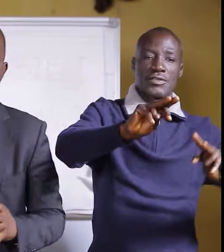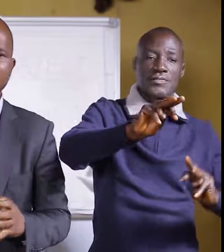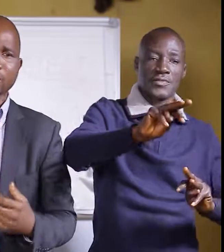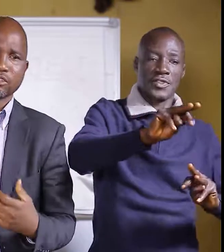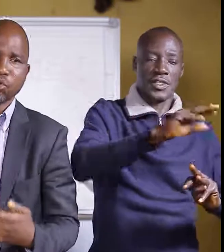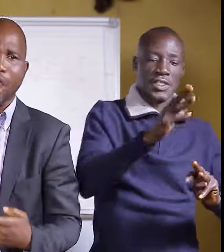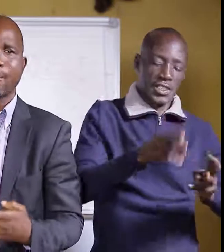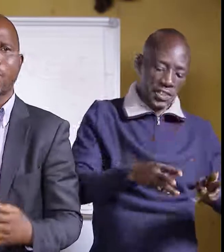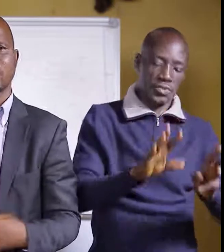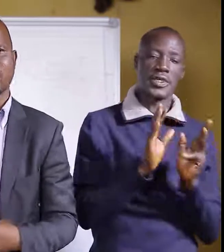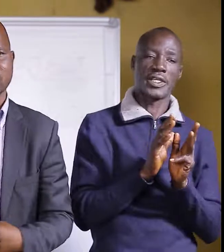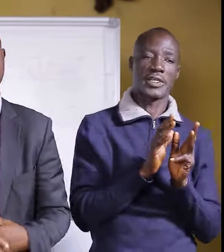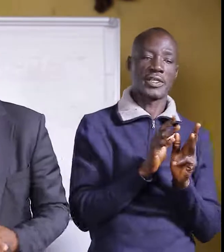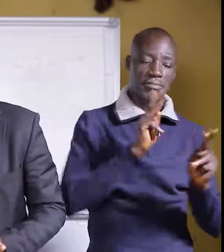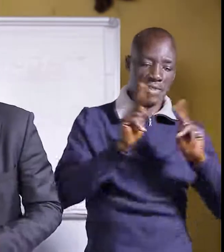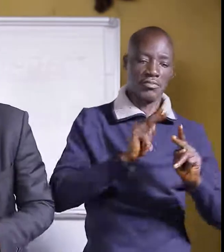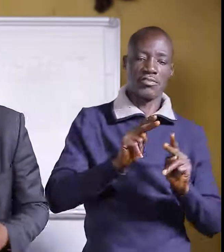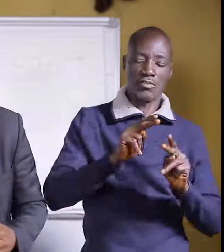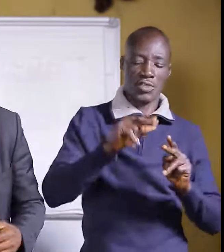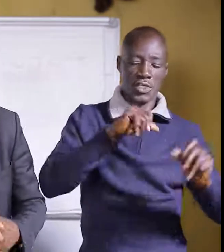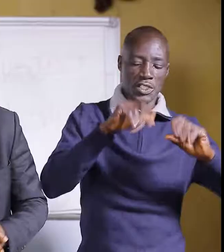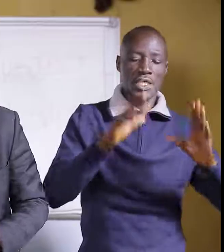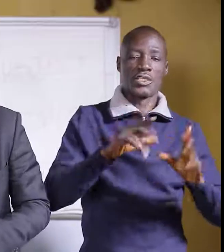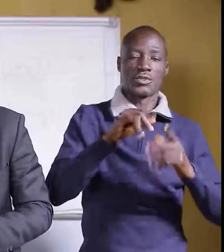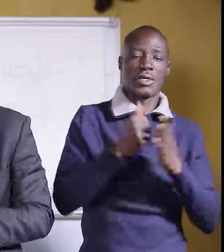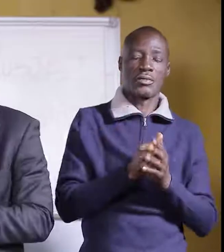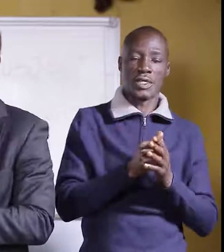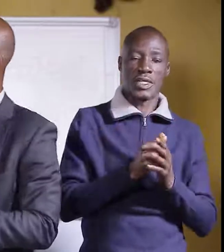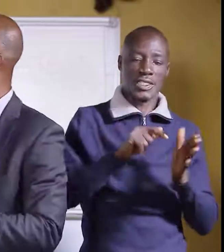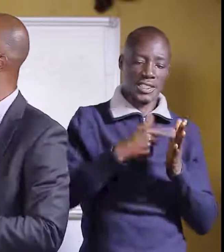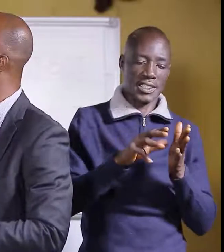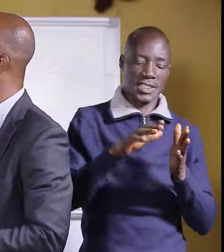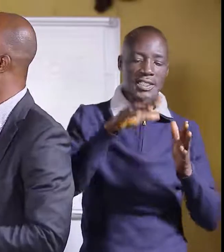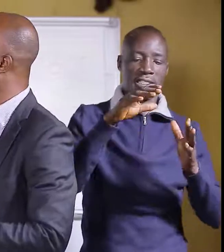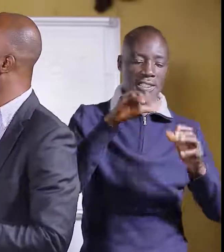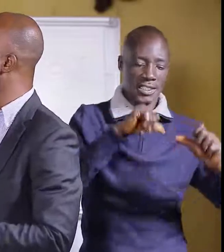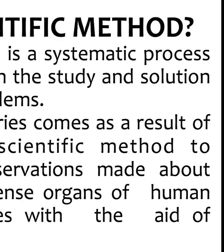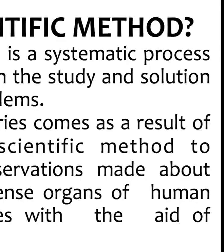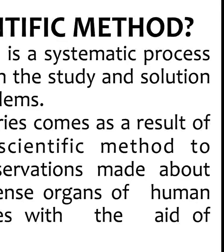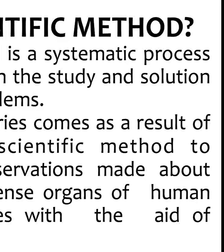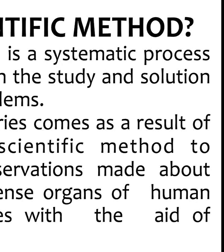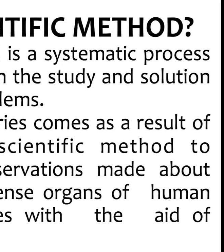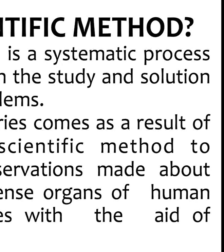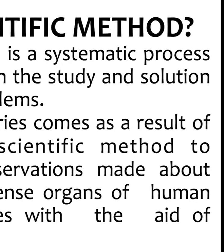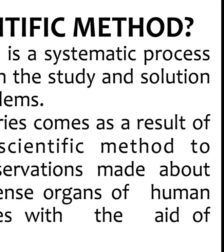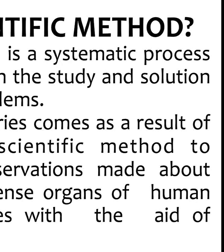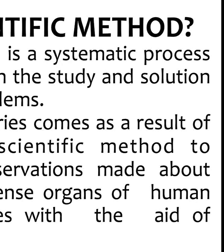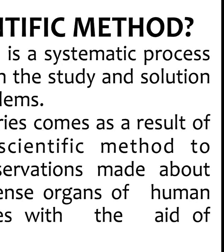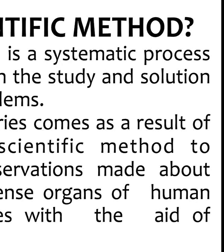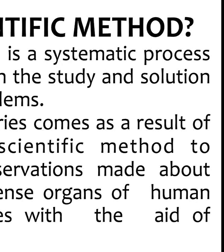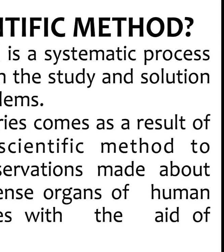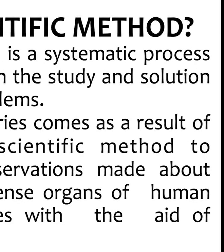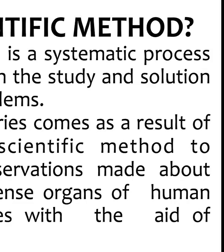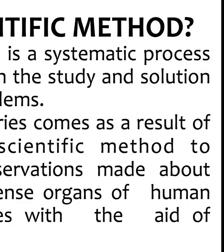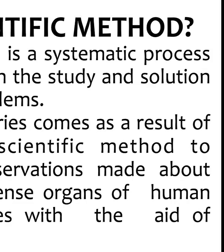is a way scientists go about investigation. And this way is called scientific method. We say scientific method is a